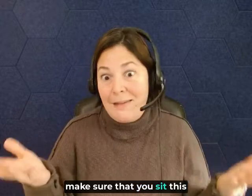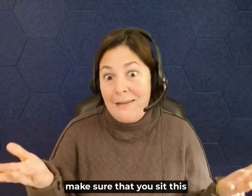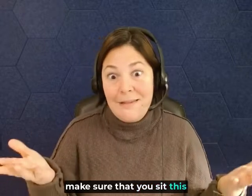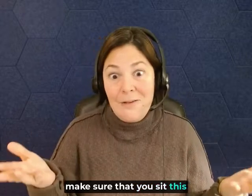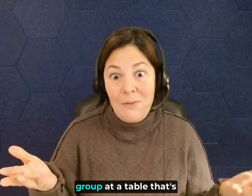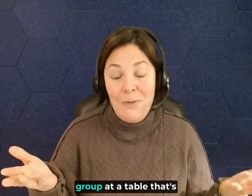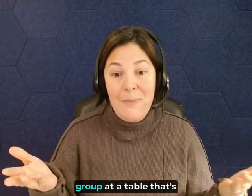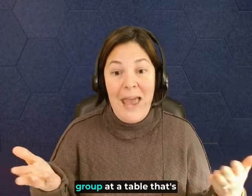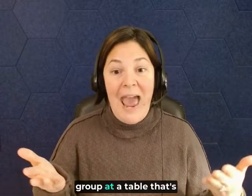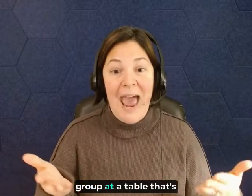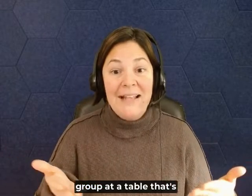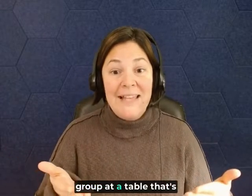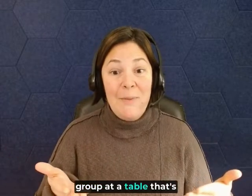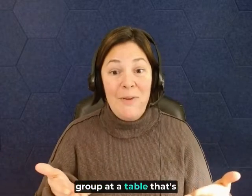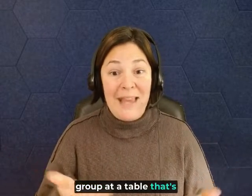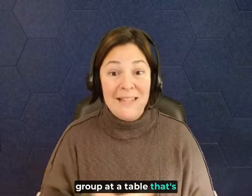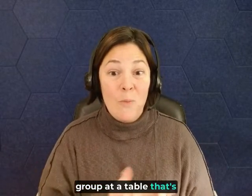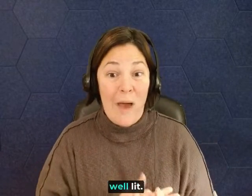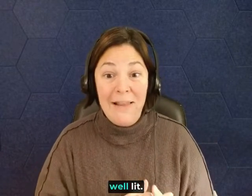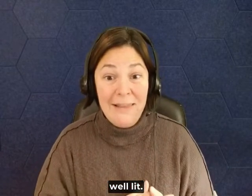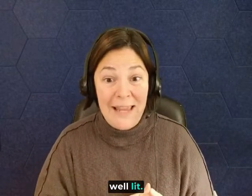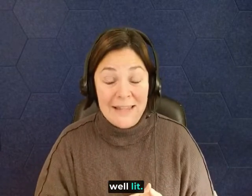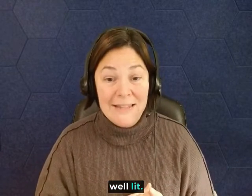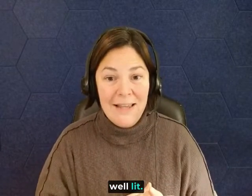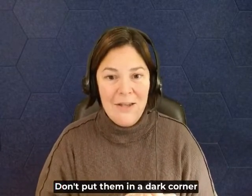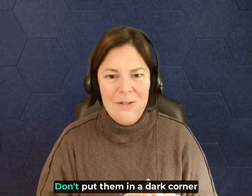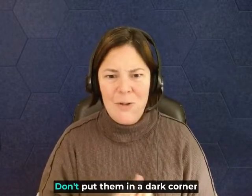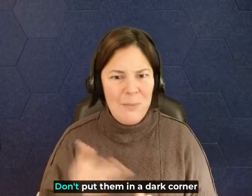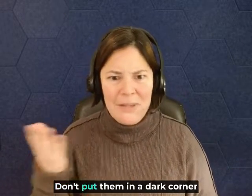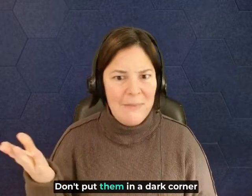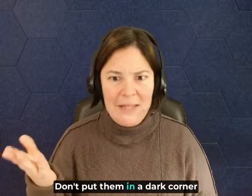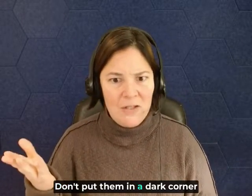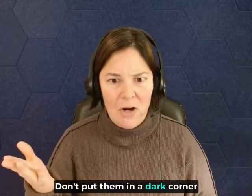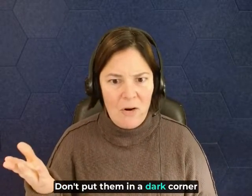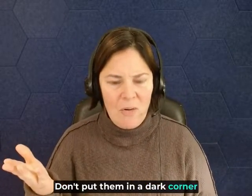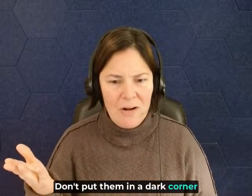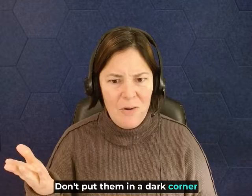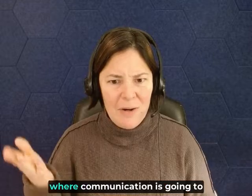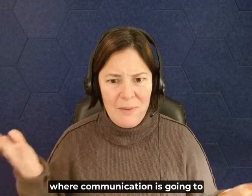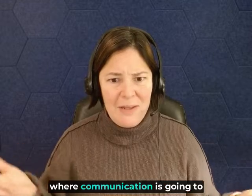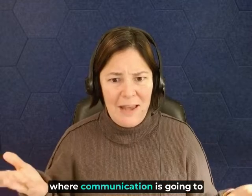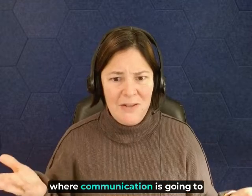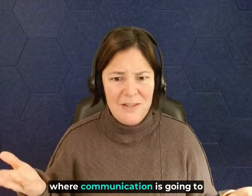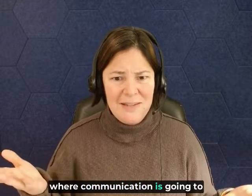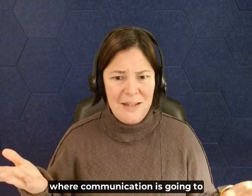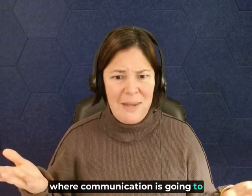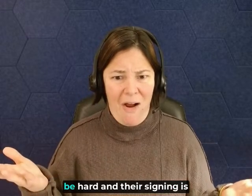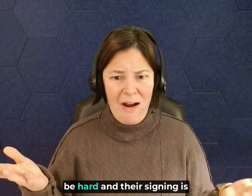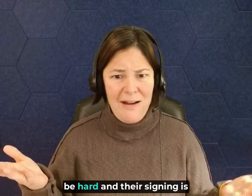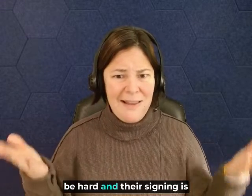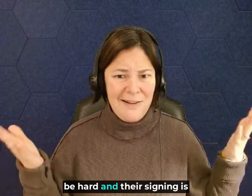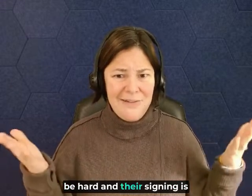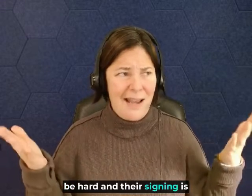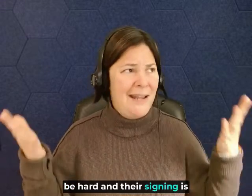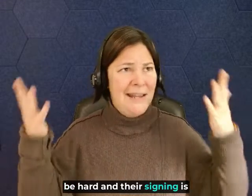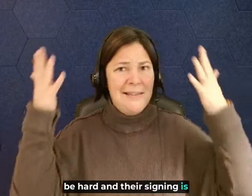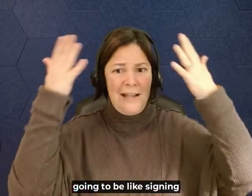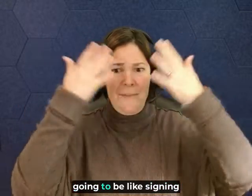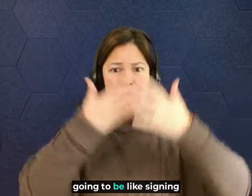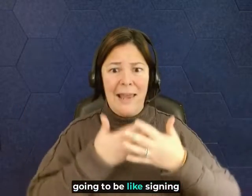this group at a table that's well lit. Don't put them in a dark corner where communication is going to be hard and their signing is going to be like